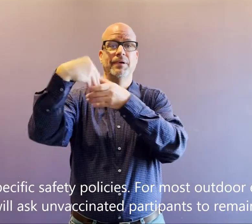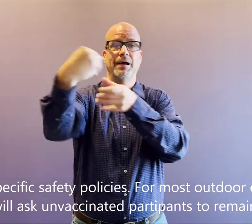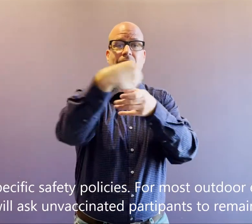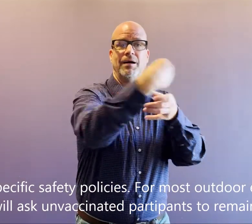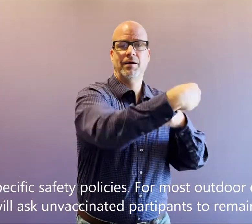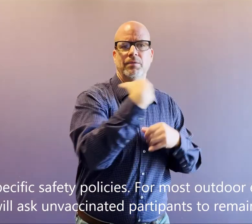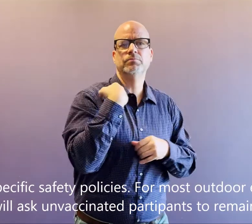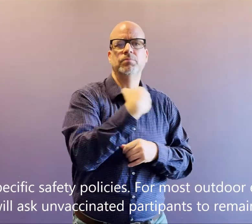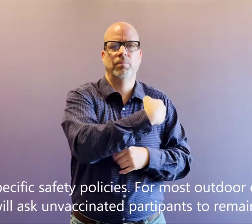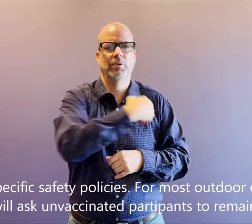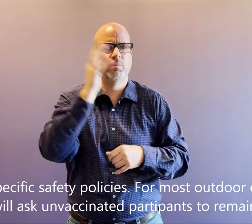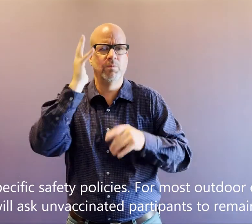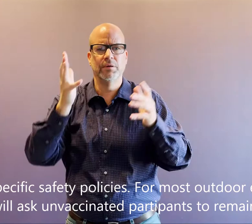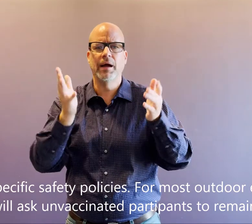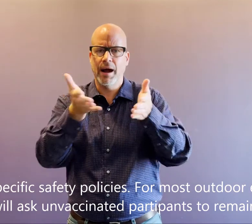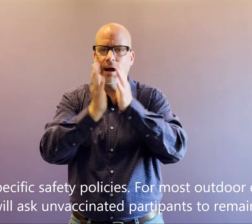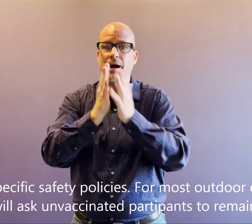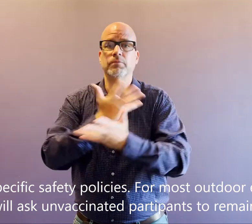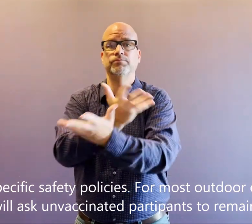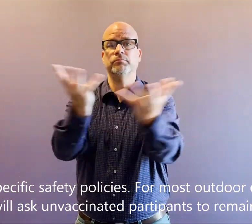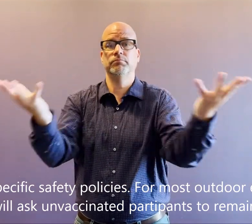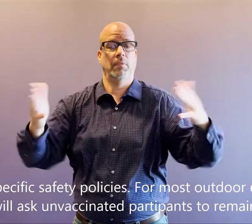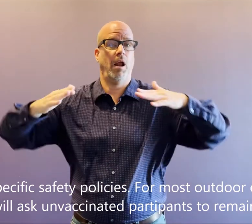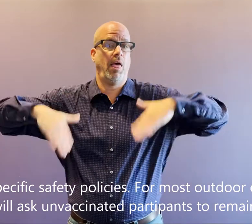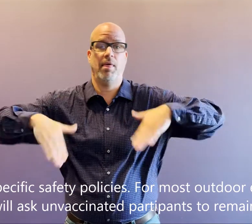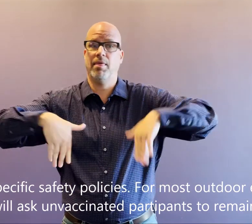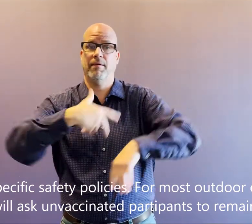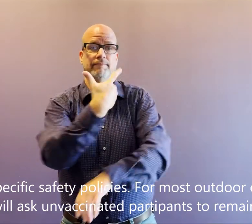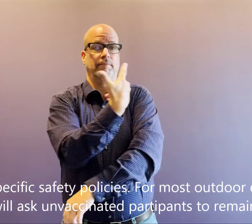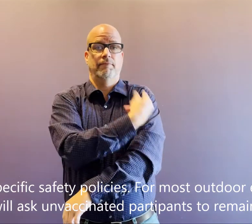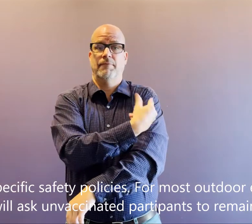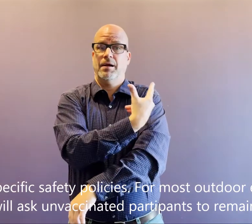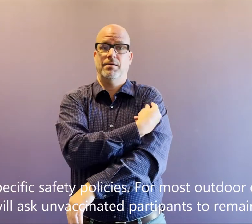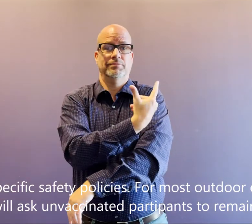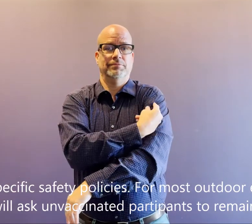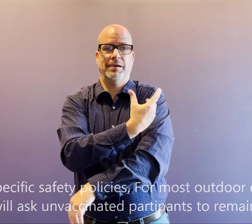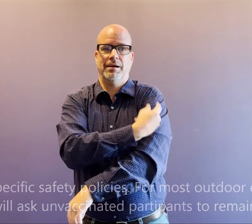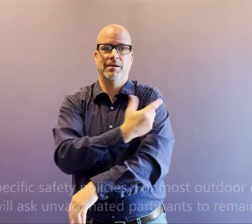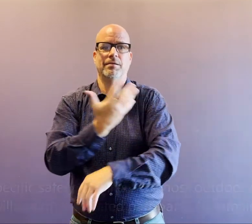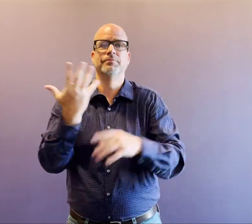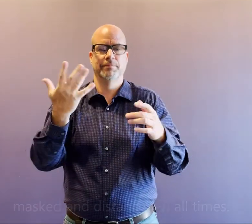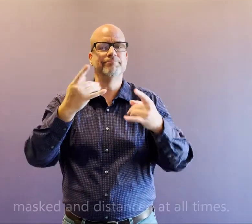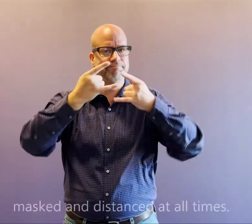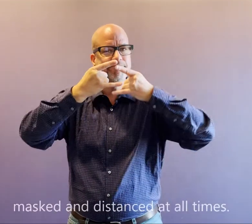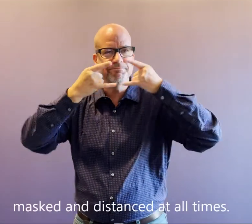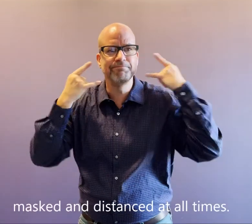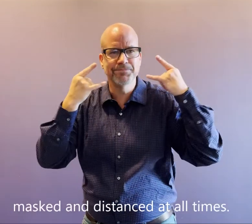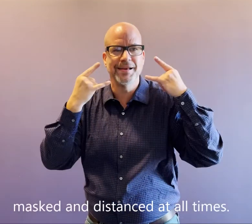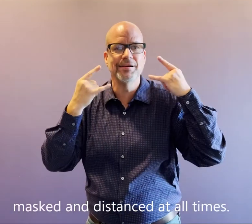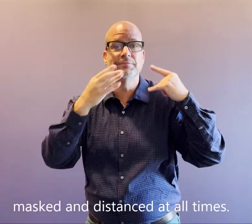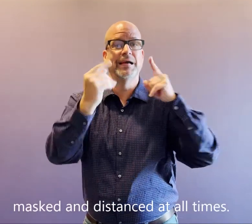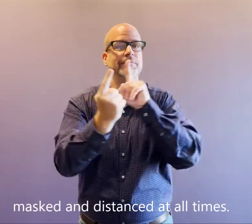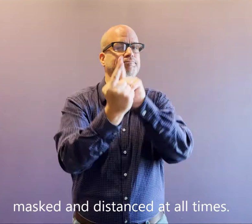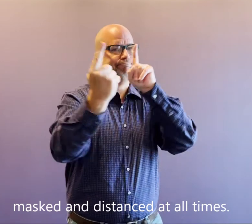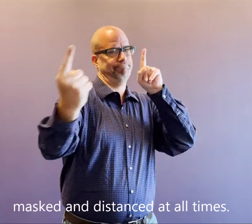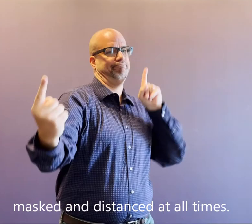specific safety policies. For most outdoor events, we will ask unvaccinated participants to remain